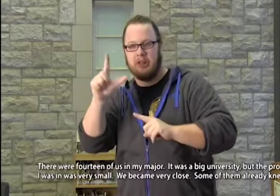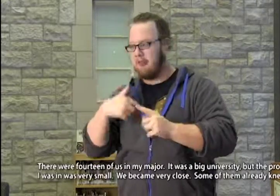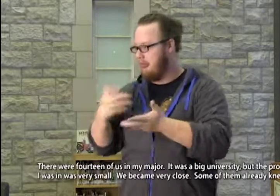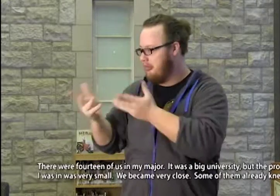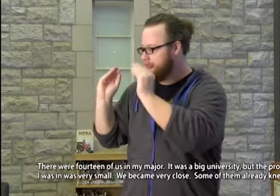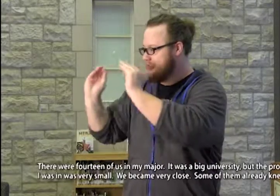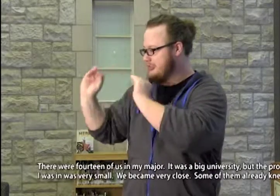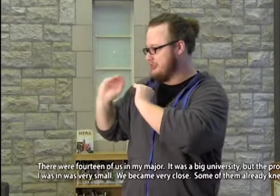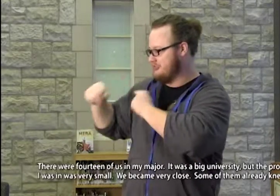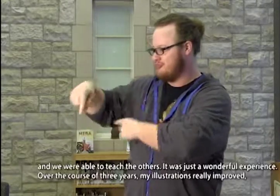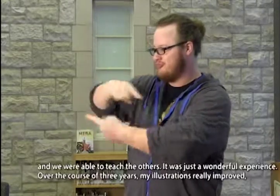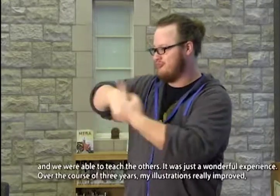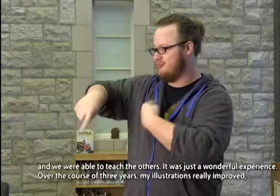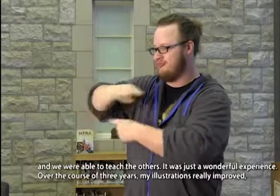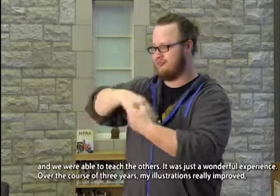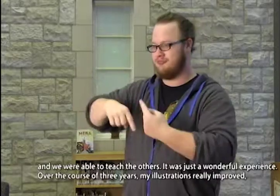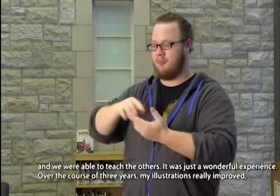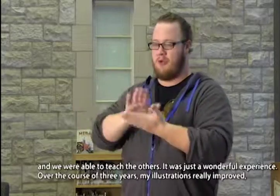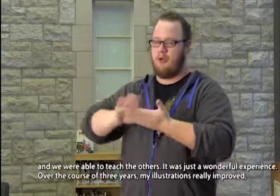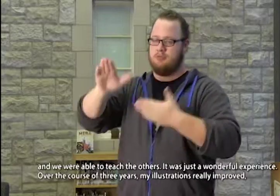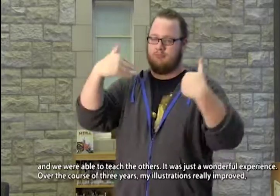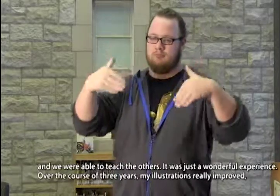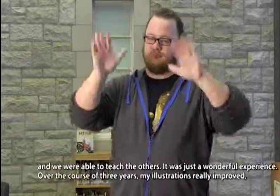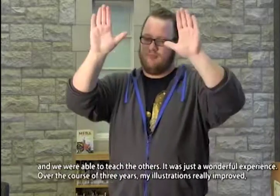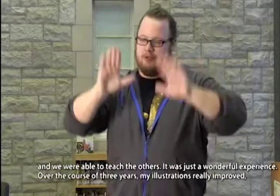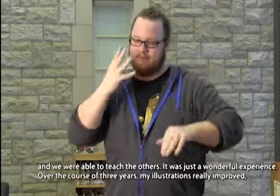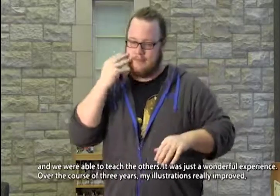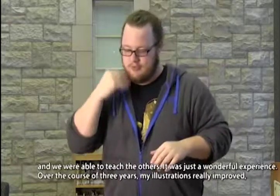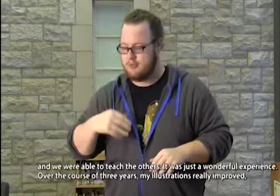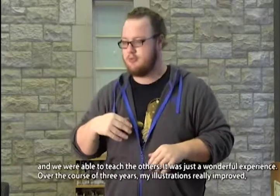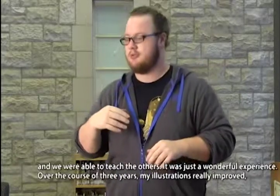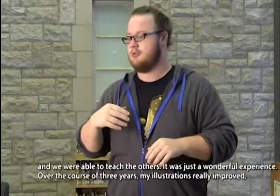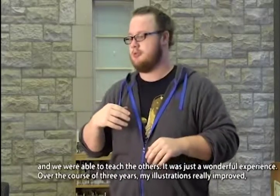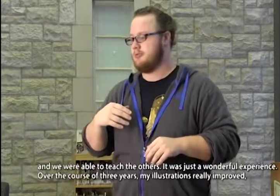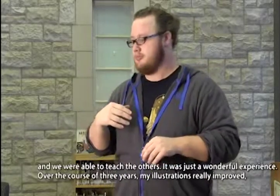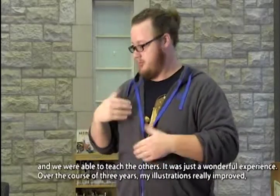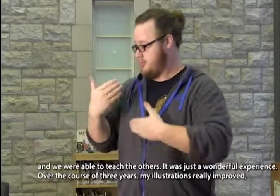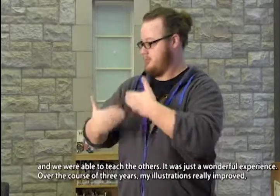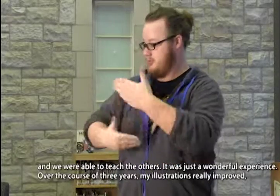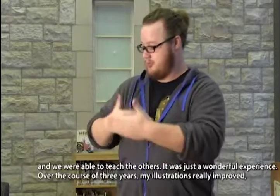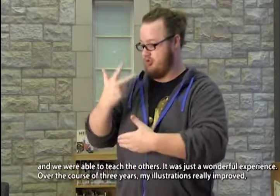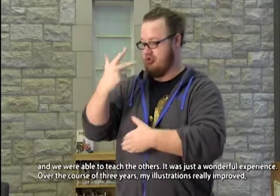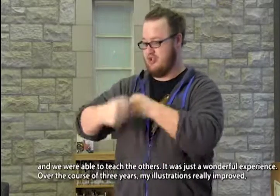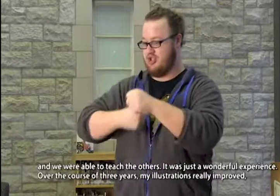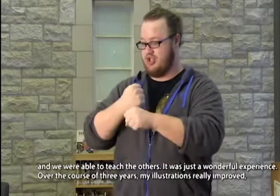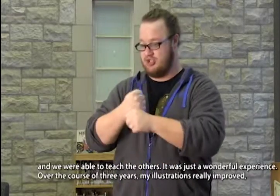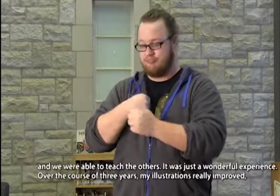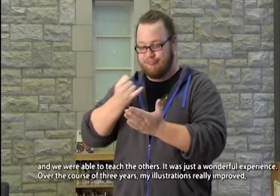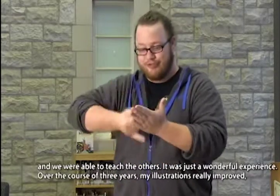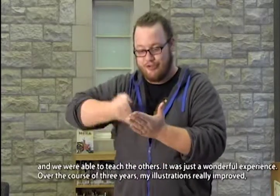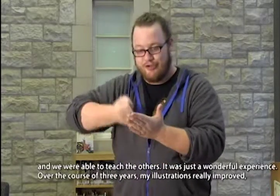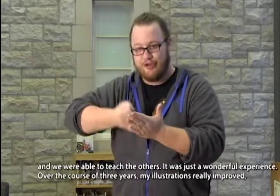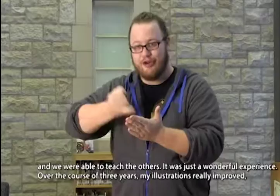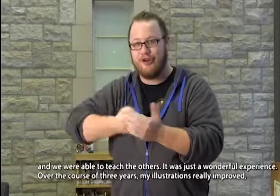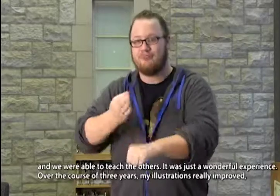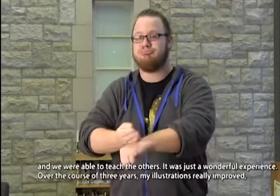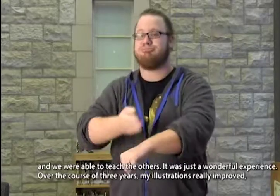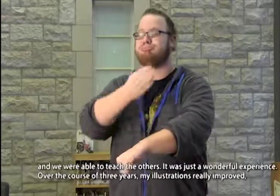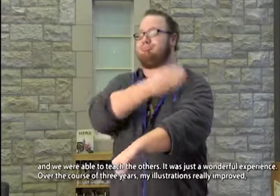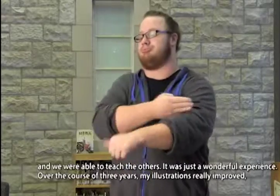already knew ASL, and we were able to teach the others, and it was just a wonderful experience. And over the course of